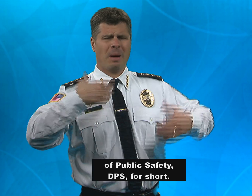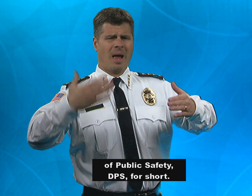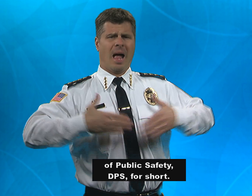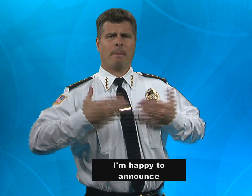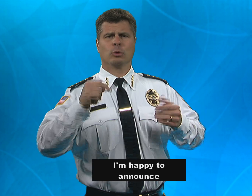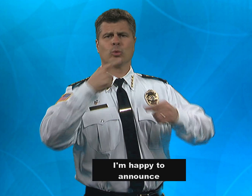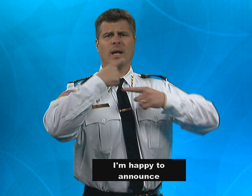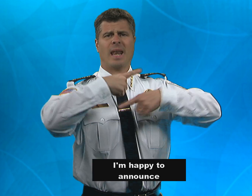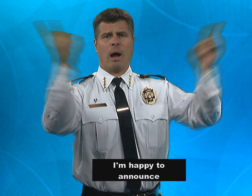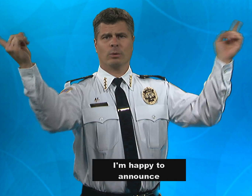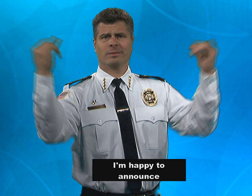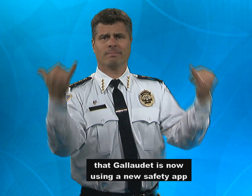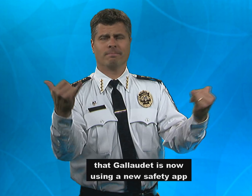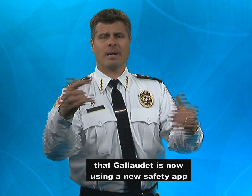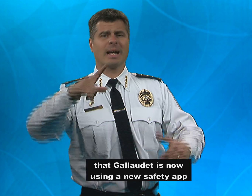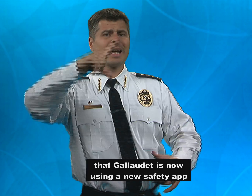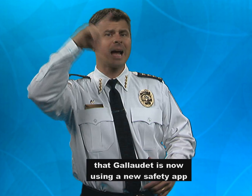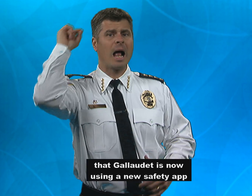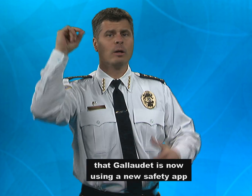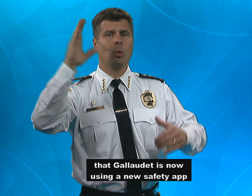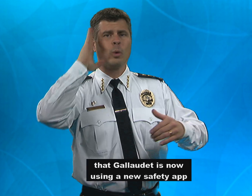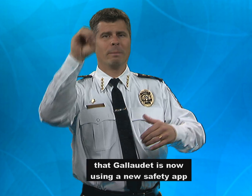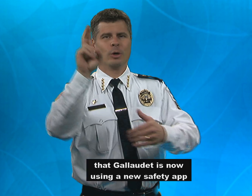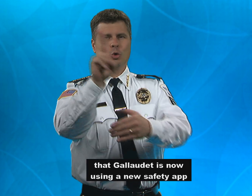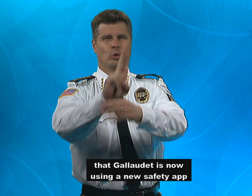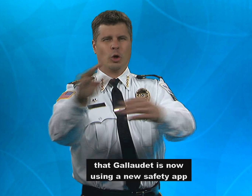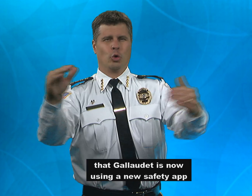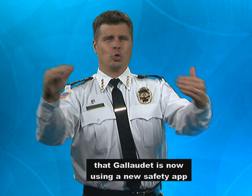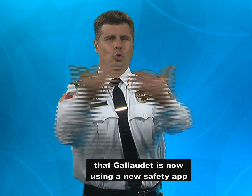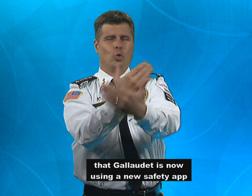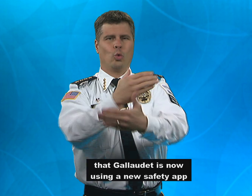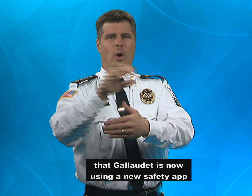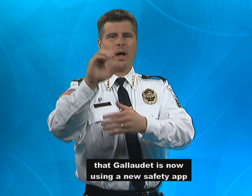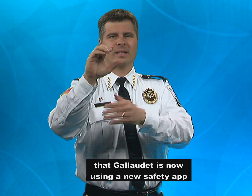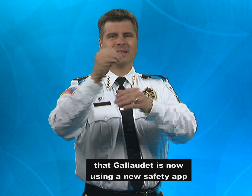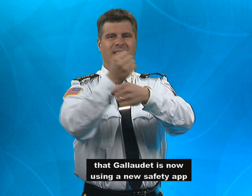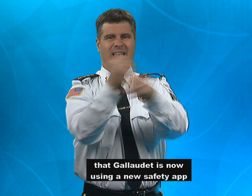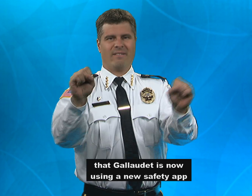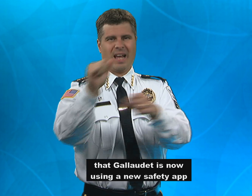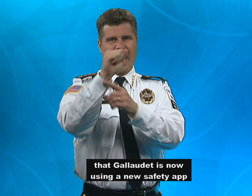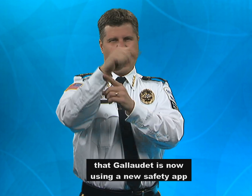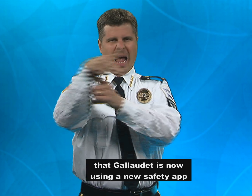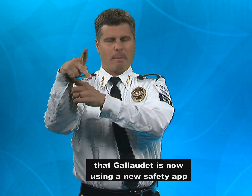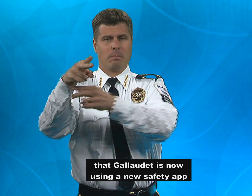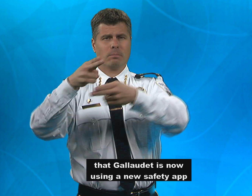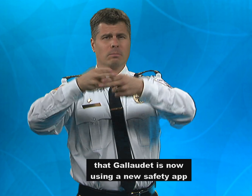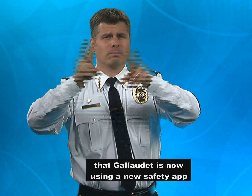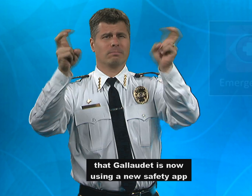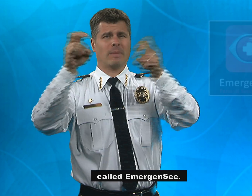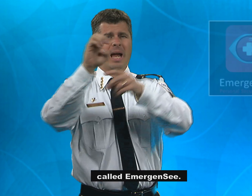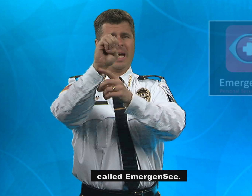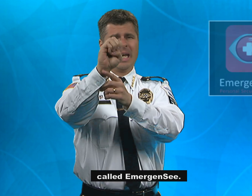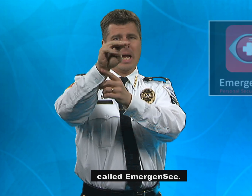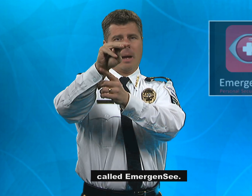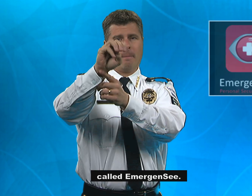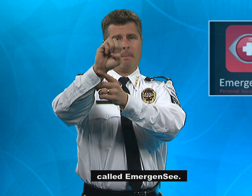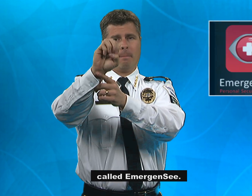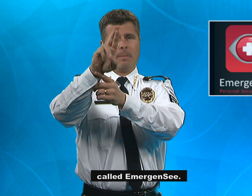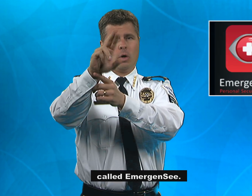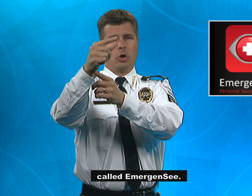I'm happy to announce that Gallaudet is now using a new safety app called Emergen-C.